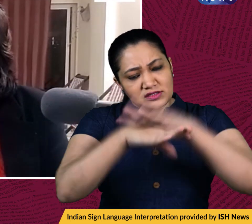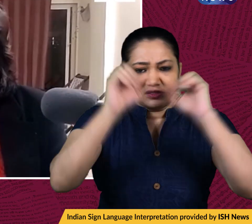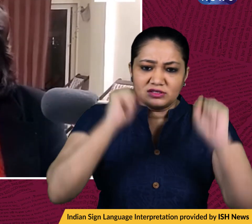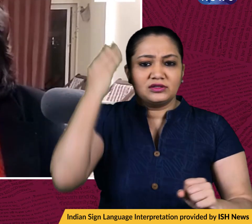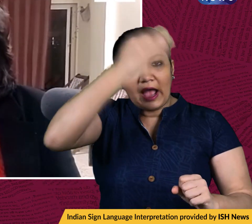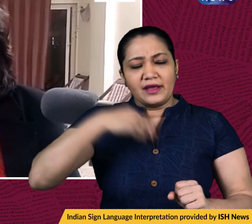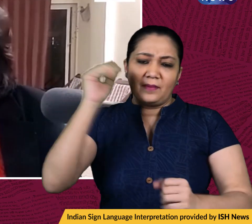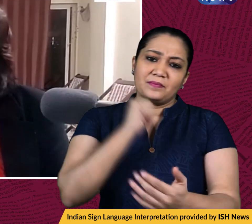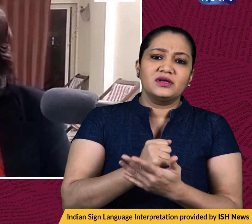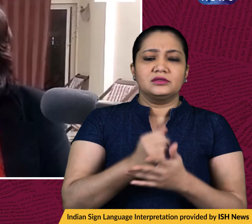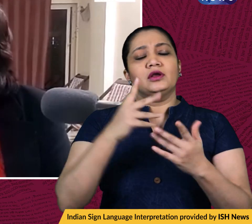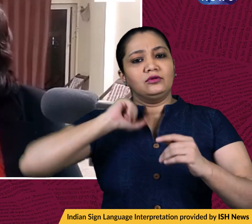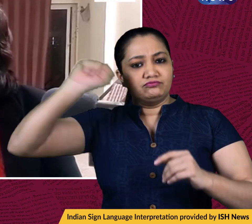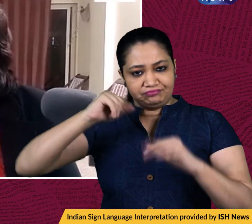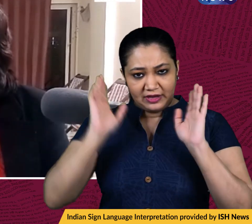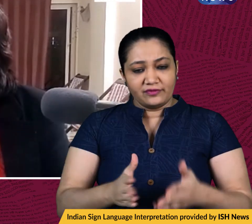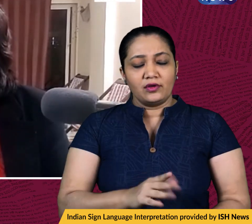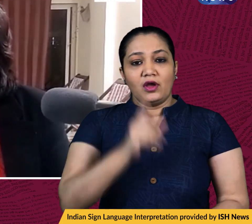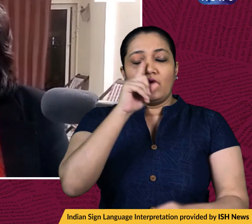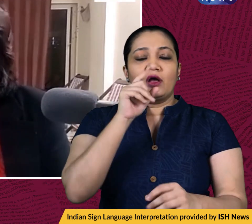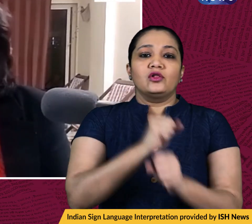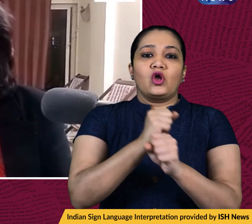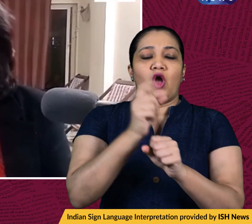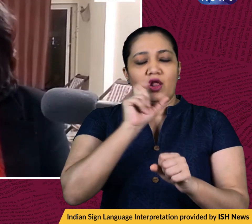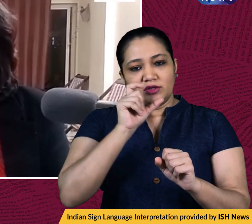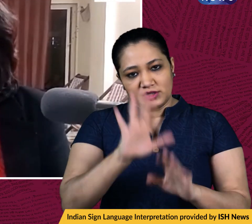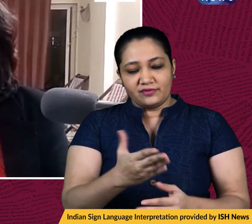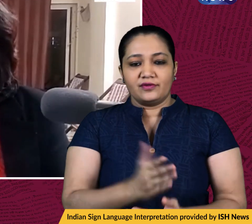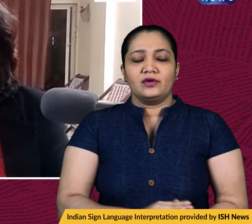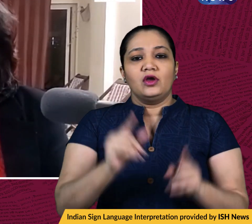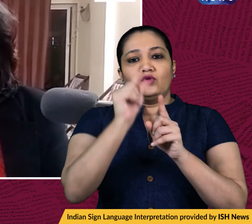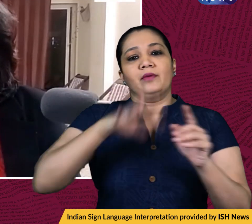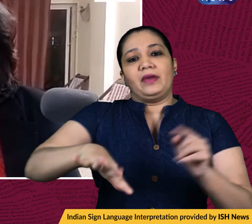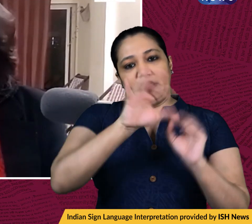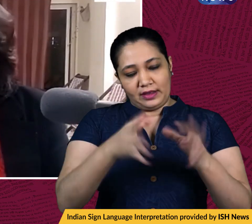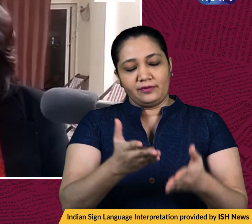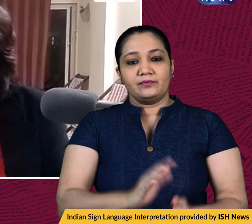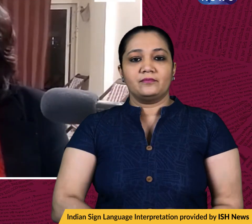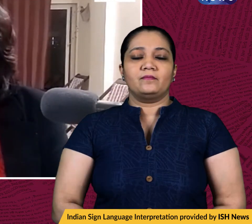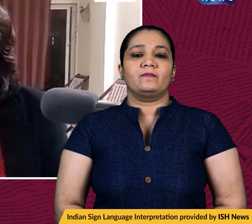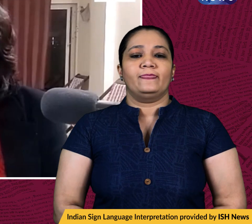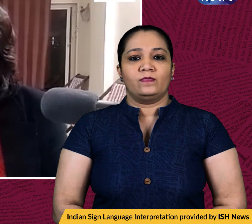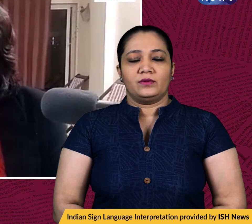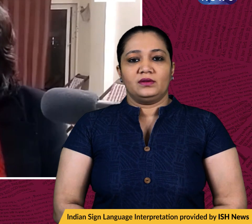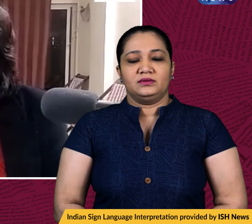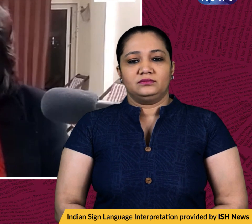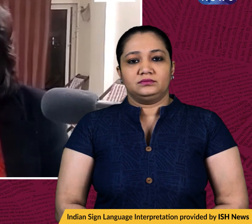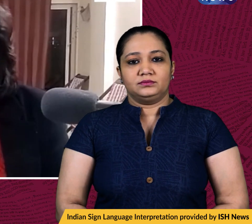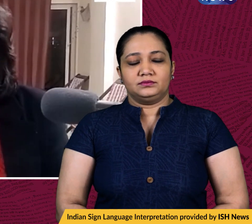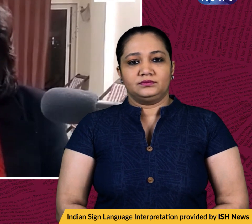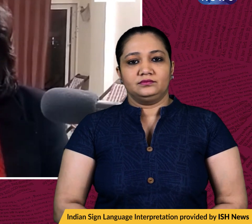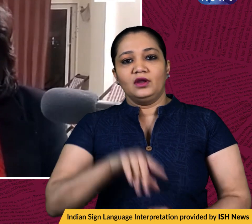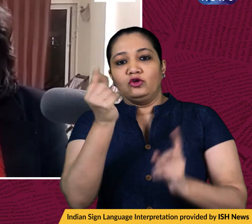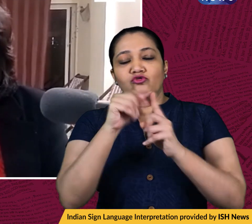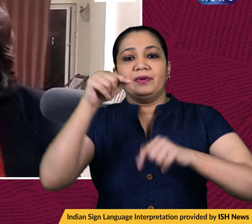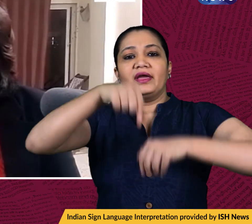attend class wearing headscarves at a government women's pre-university college in Udupi. Moving